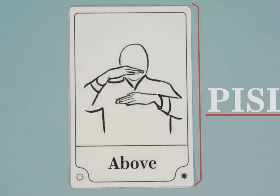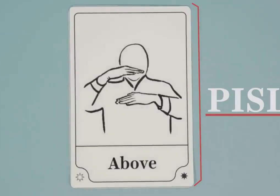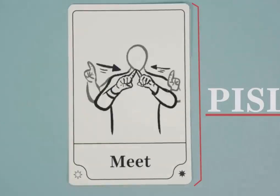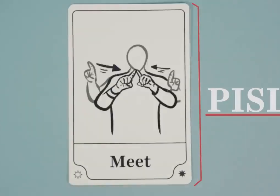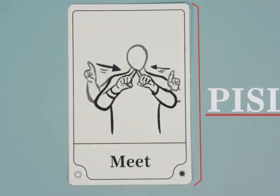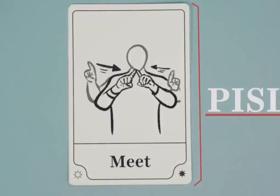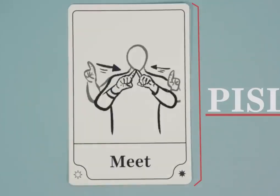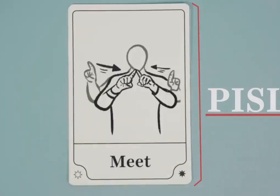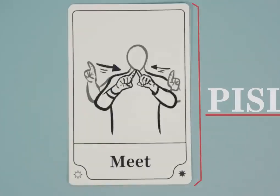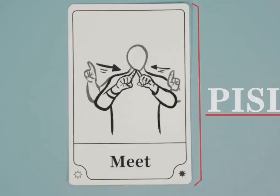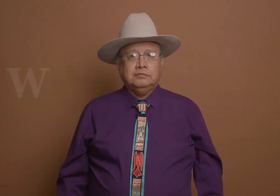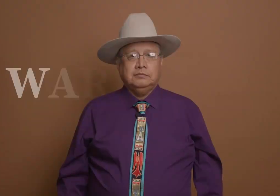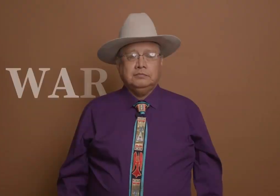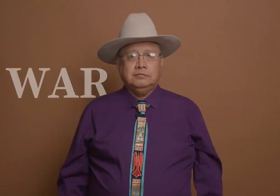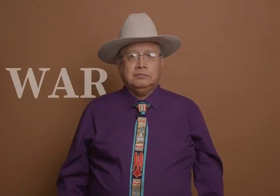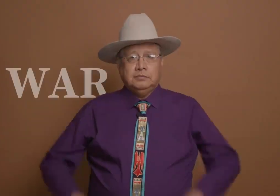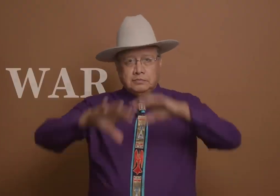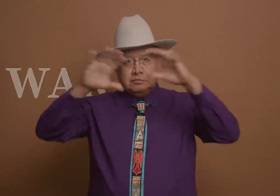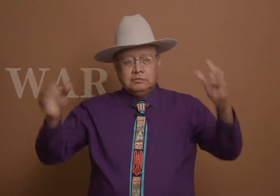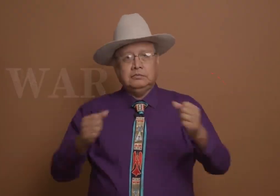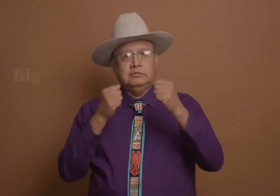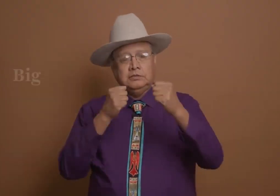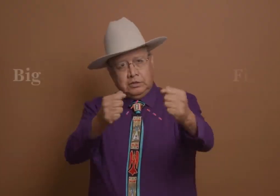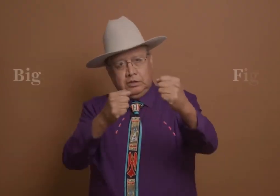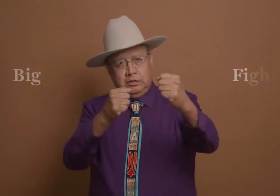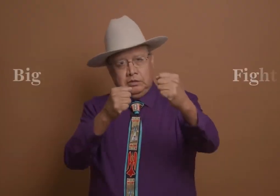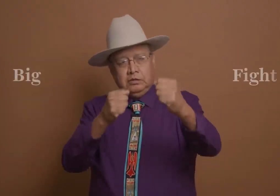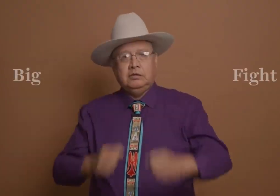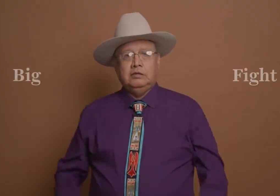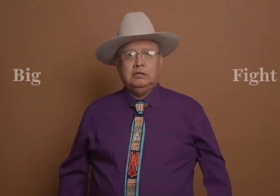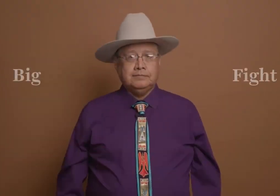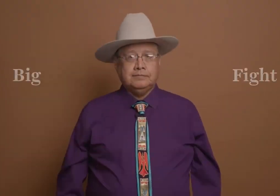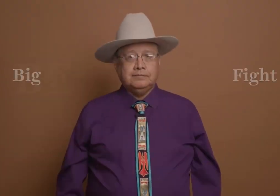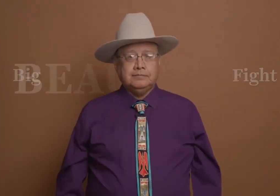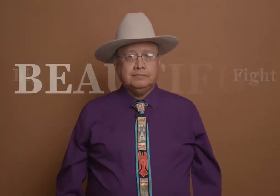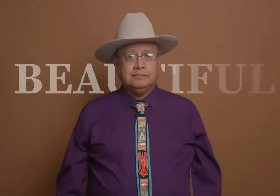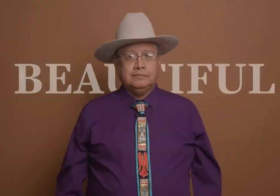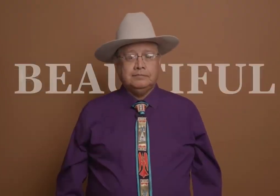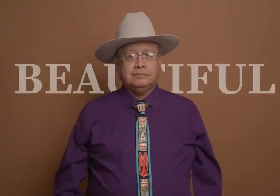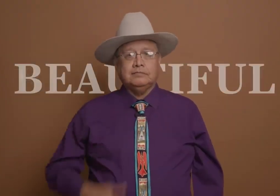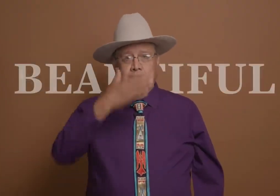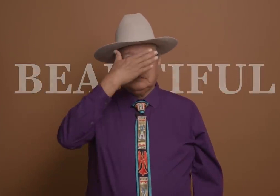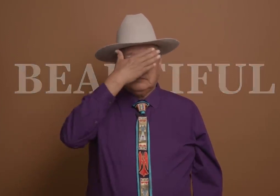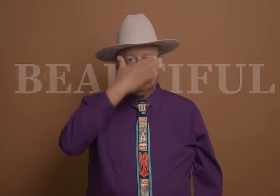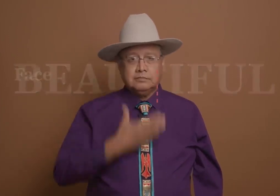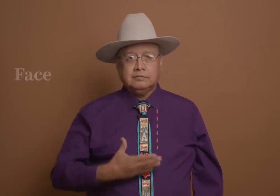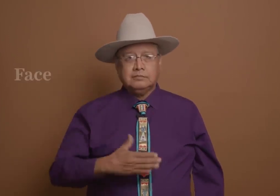vocabulary. For the word war, you'd sign big and fight. For the word beautiful, you'd sign